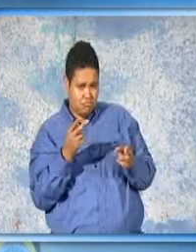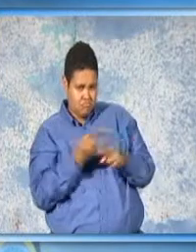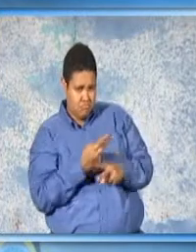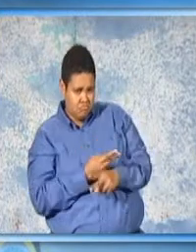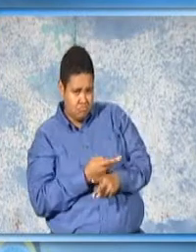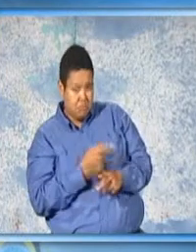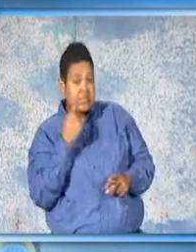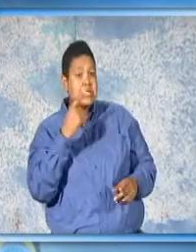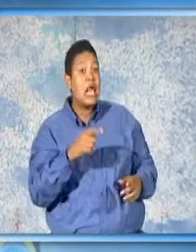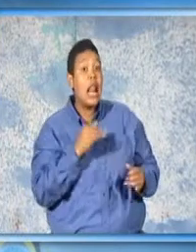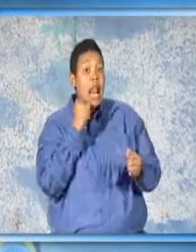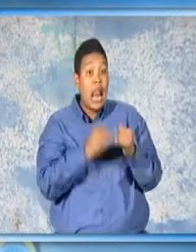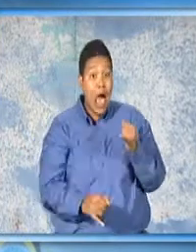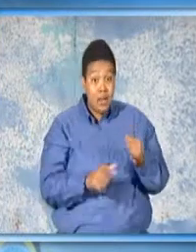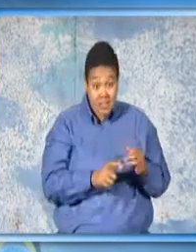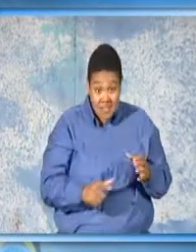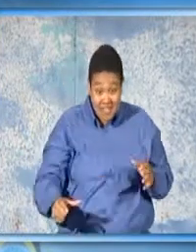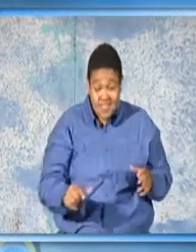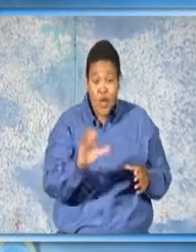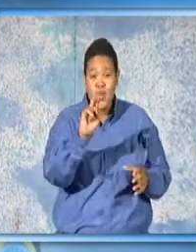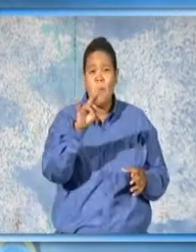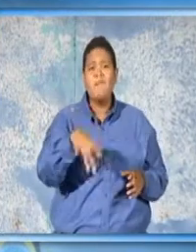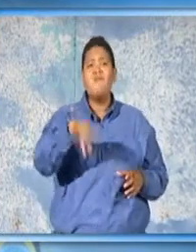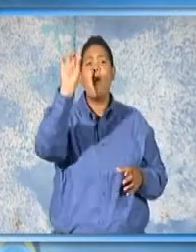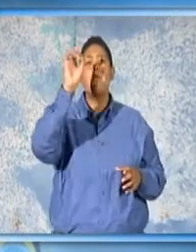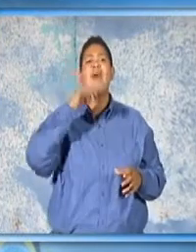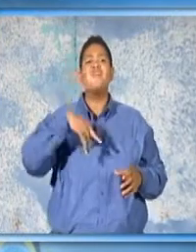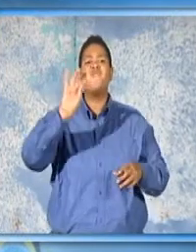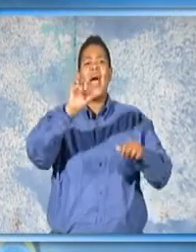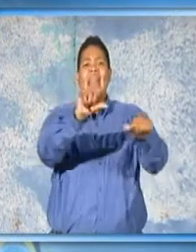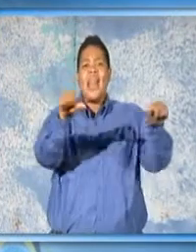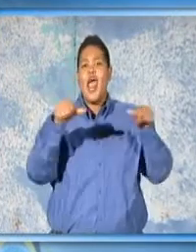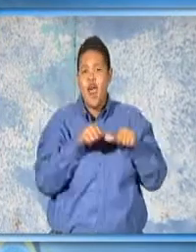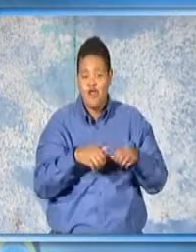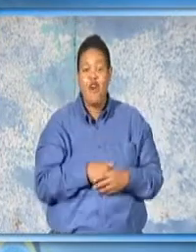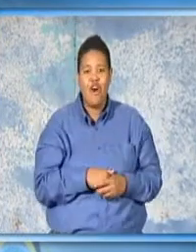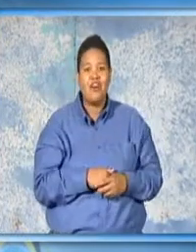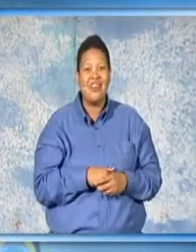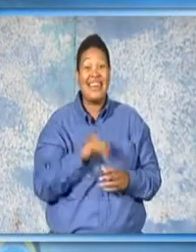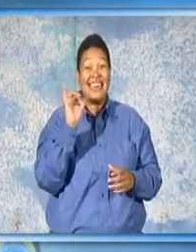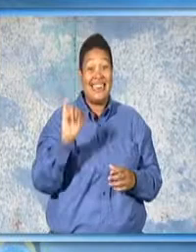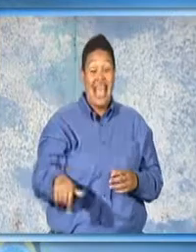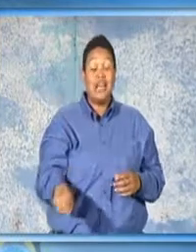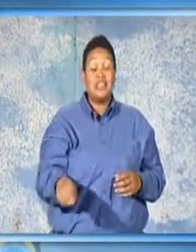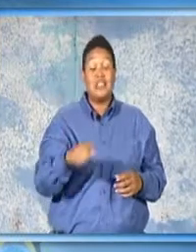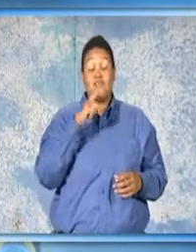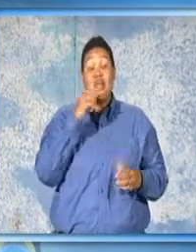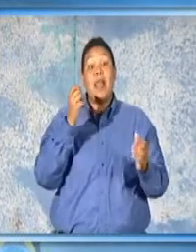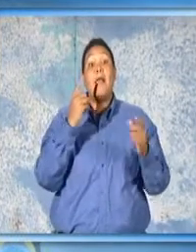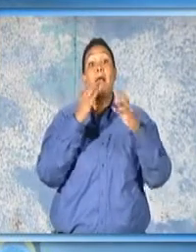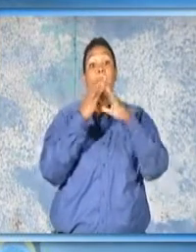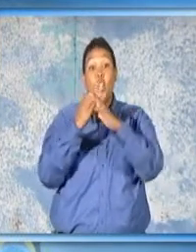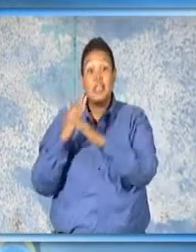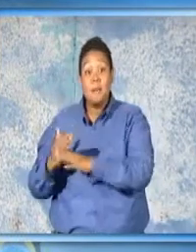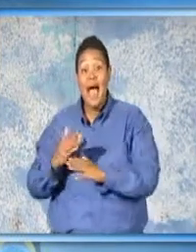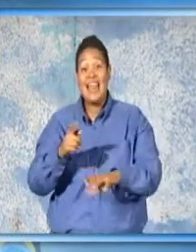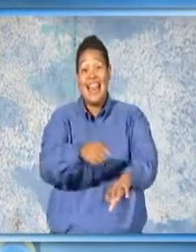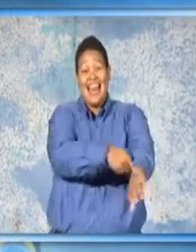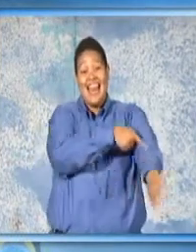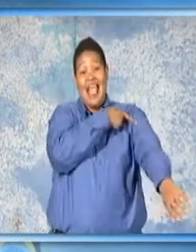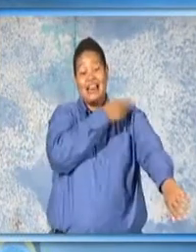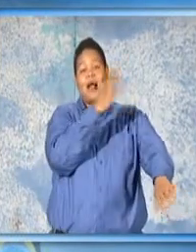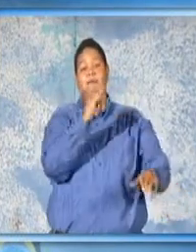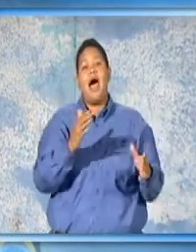that the bottom layer of cubes was found by finding the area. That is, by multiplying the length by its